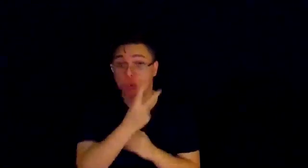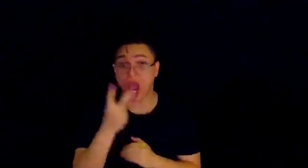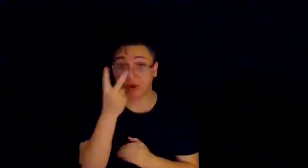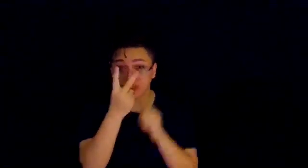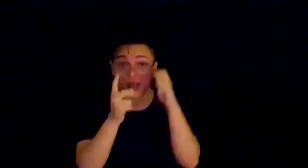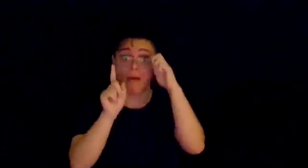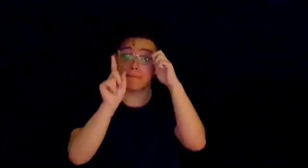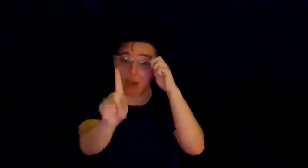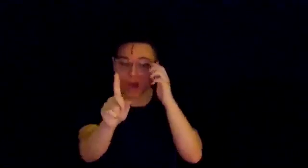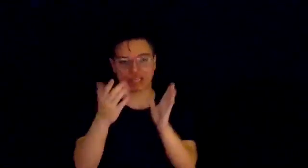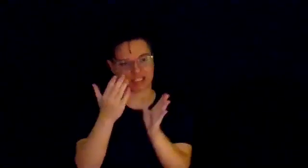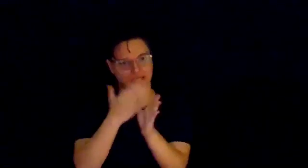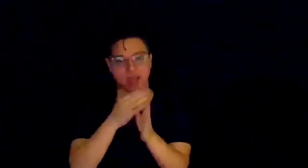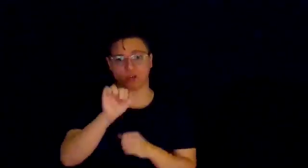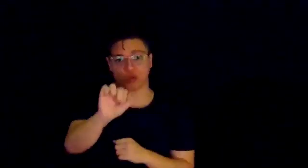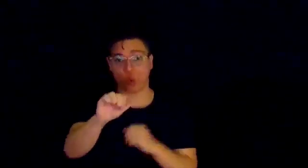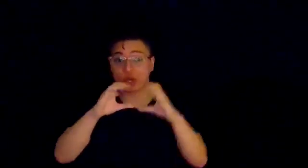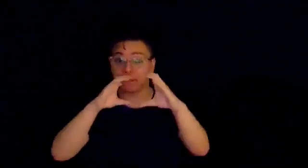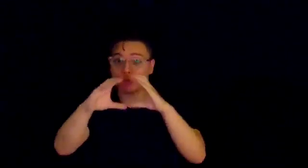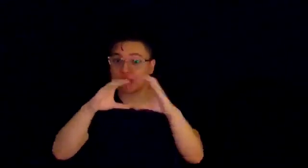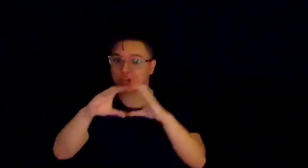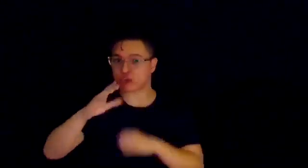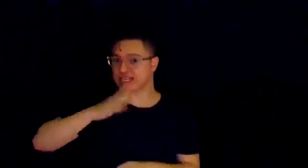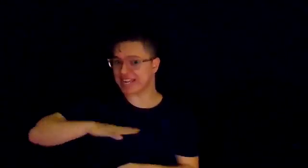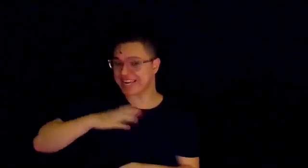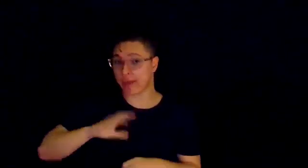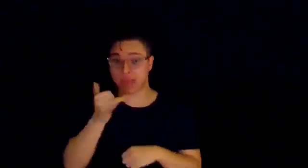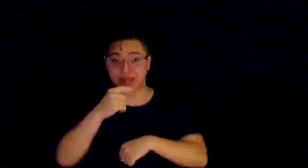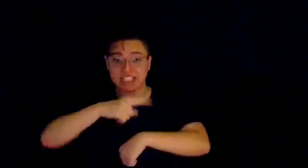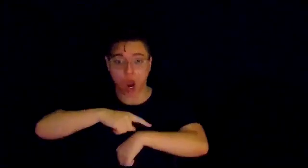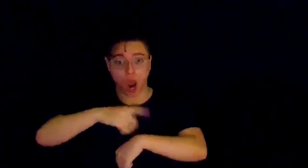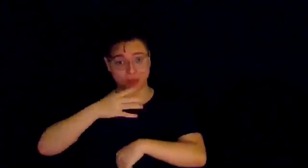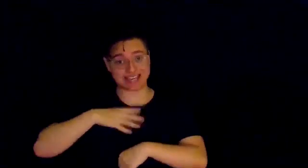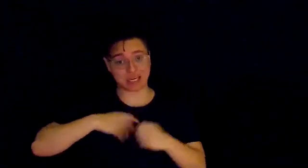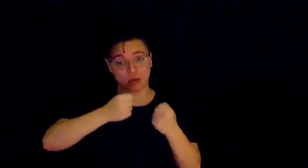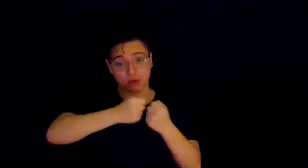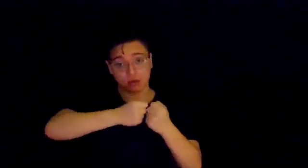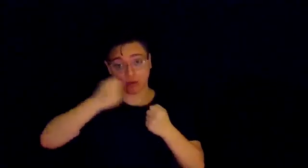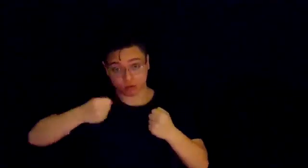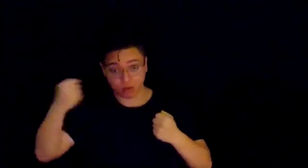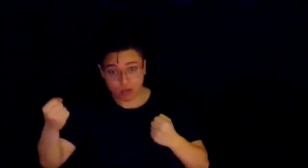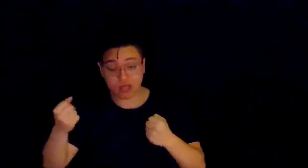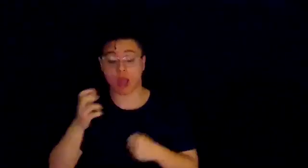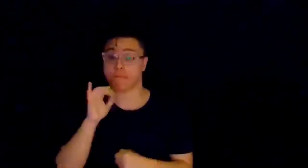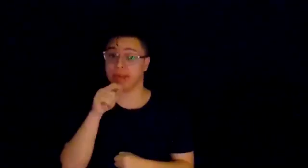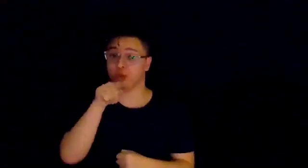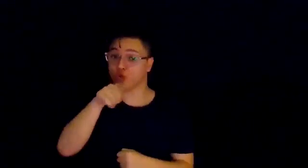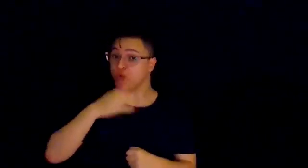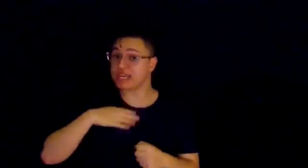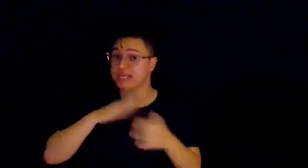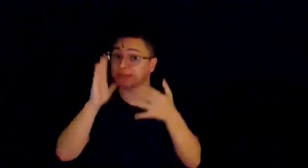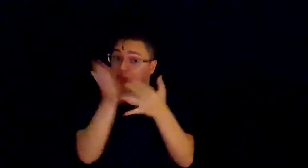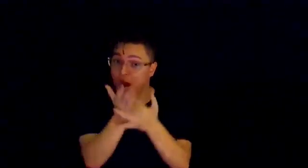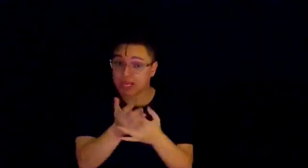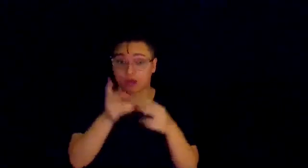hours or 2 hours. But really, it depends on your communication needs. And what time you might need. It might